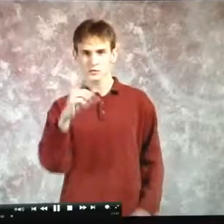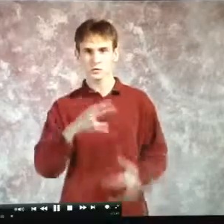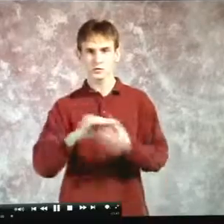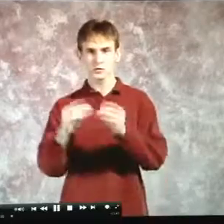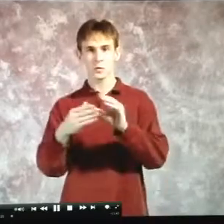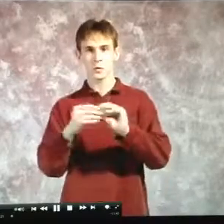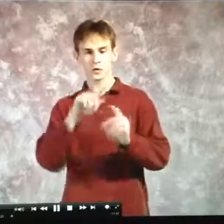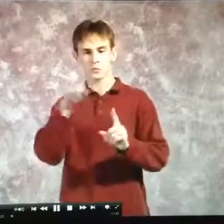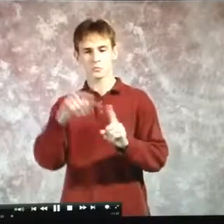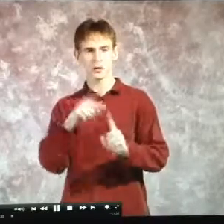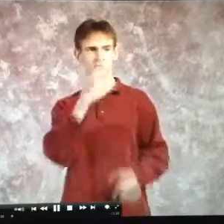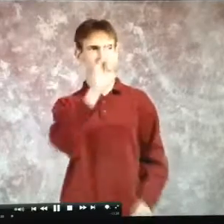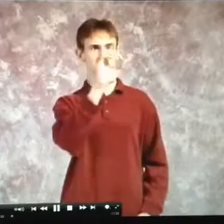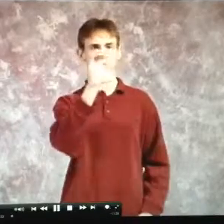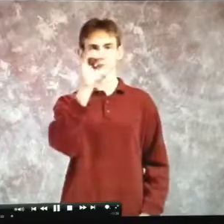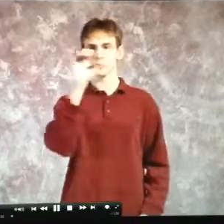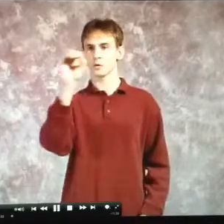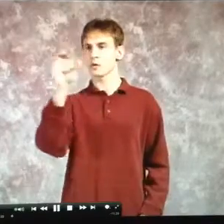and I'm going to tell you a story about